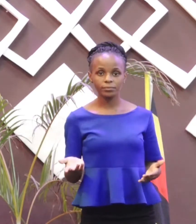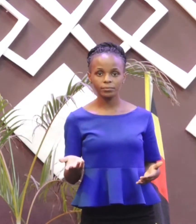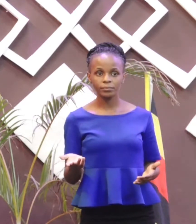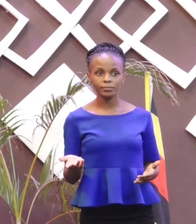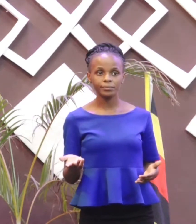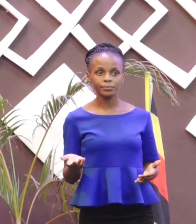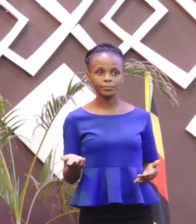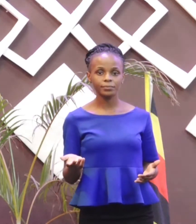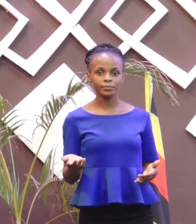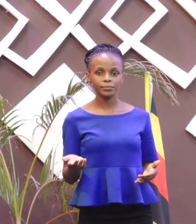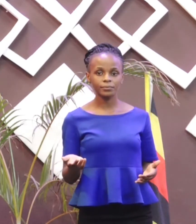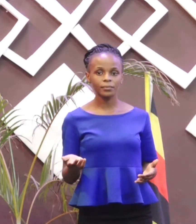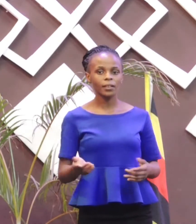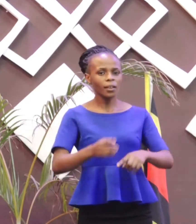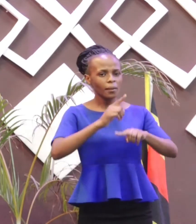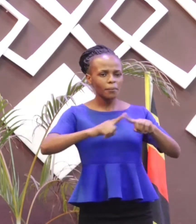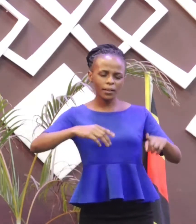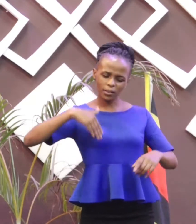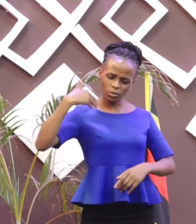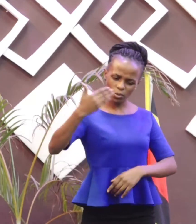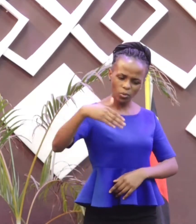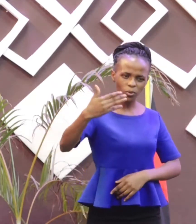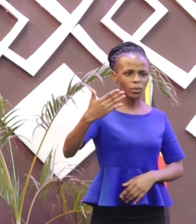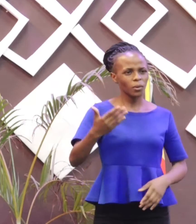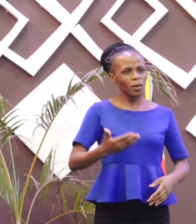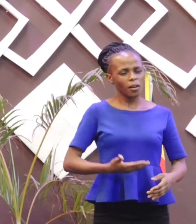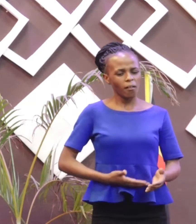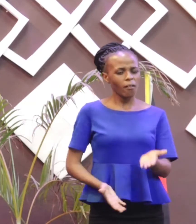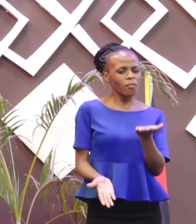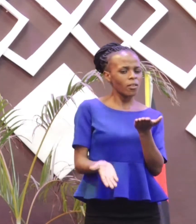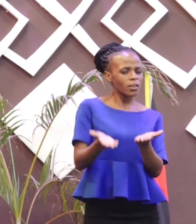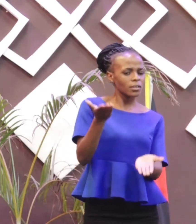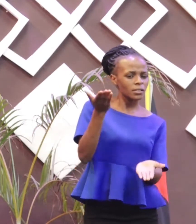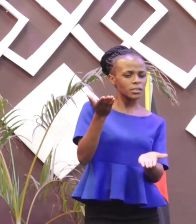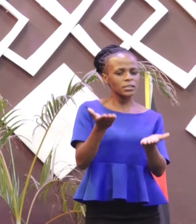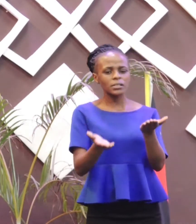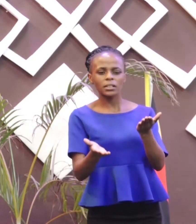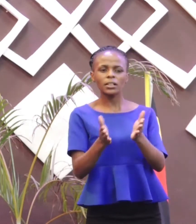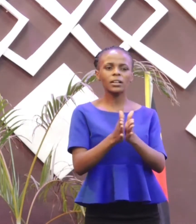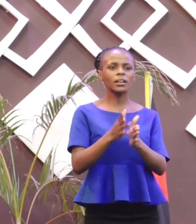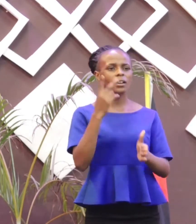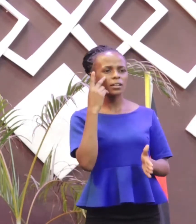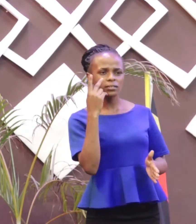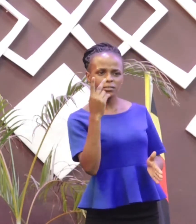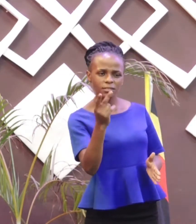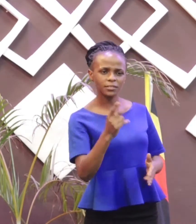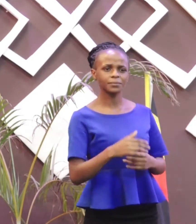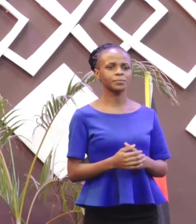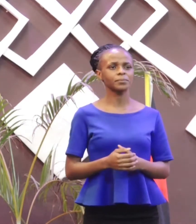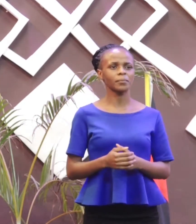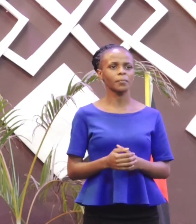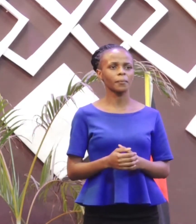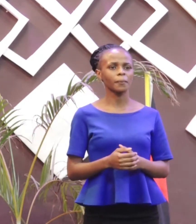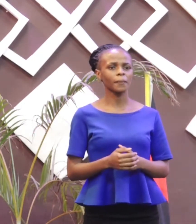ky'oyinza okwagala okulaba oba okuwuliriza. But always have a scale of measurement, naye beerako n'eminzaani gy'osobola